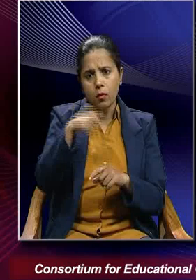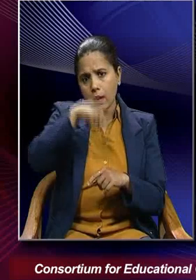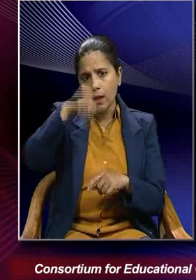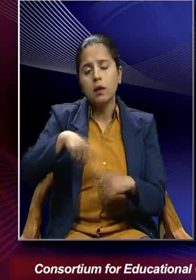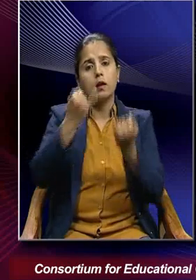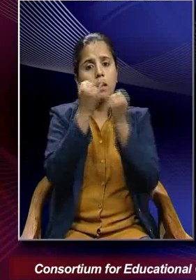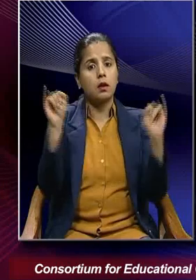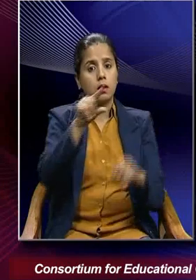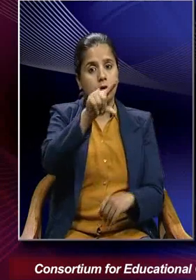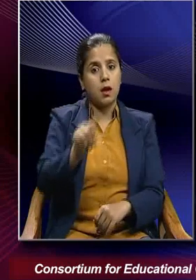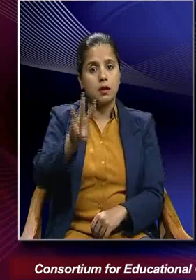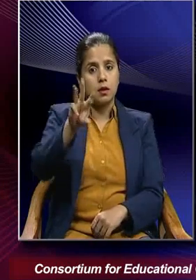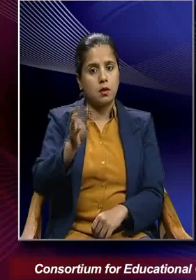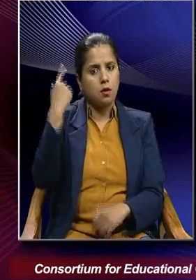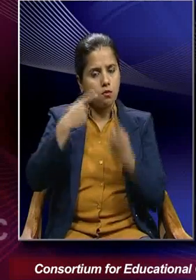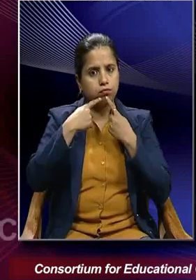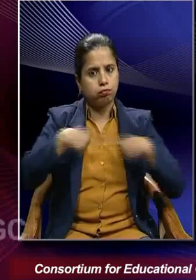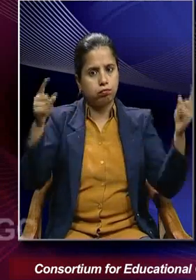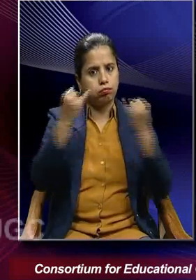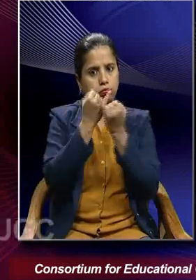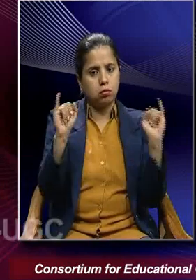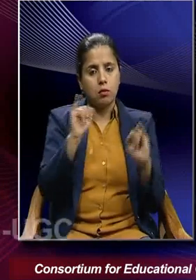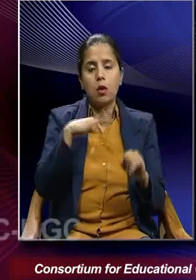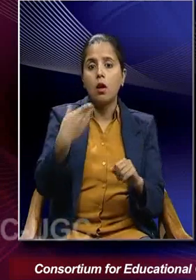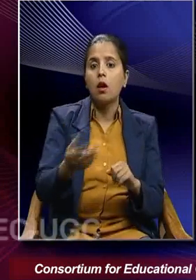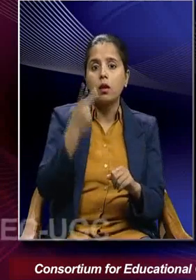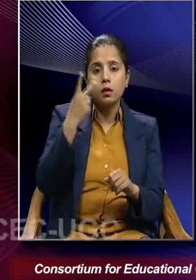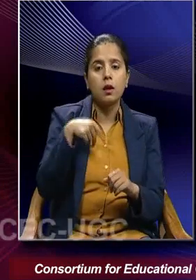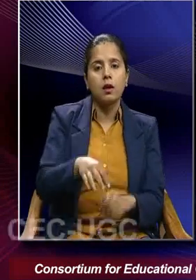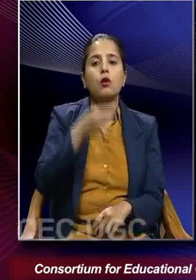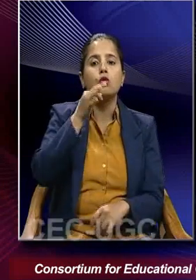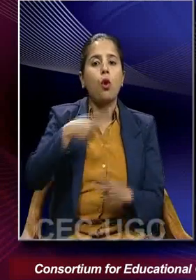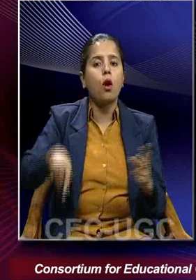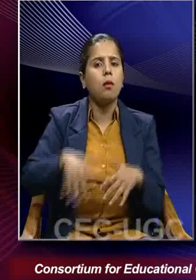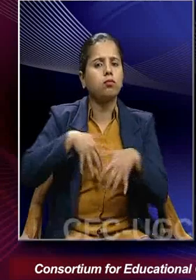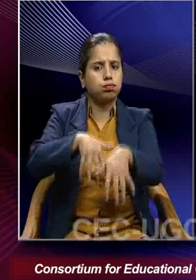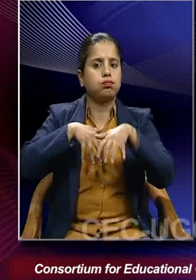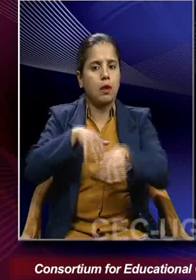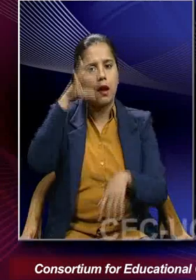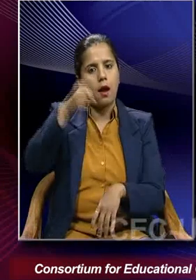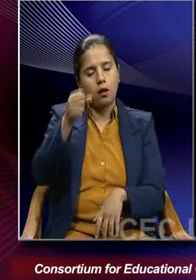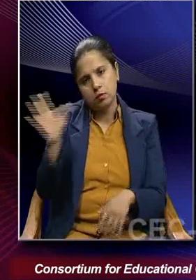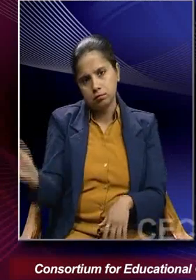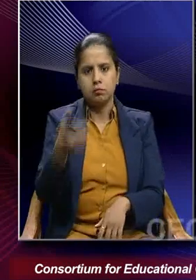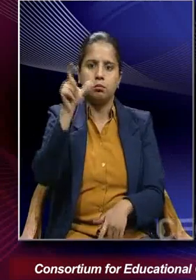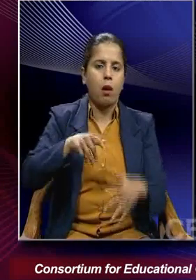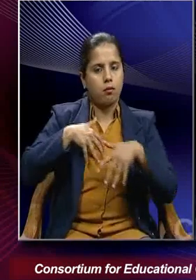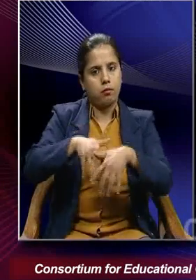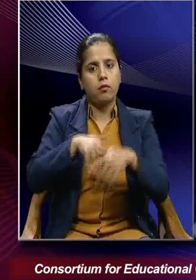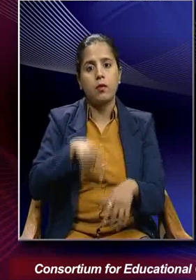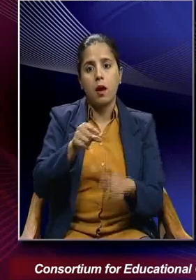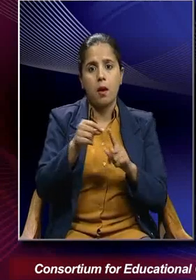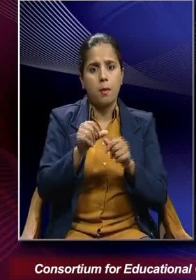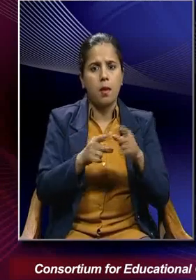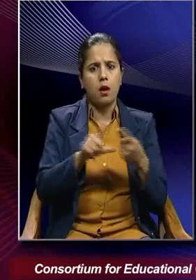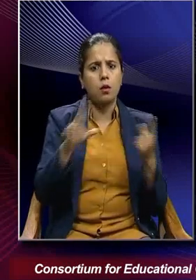Day in 1930, and thereafter the Salt March which was launched by Gandhi, and how Patel was a